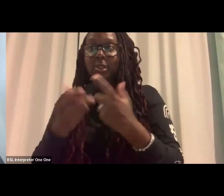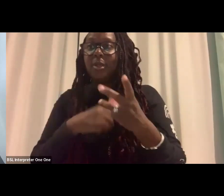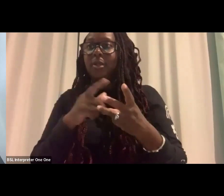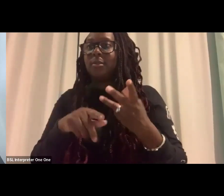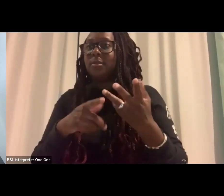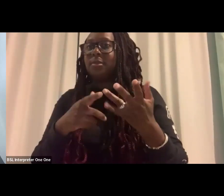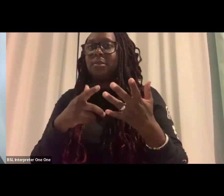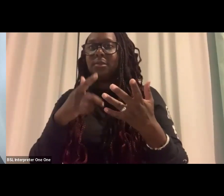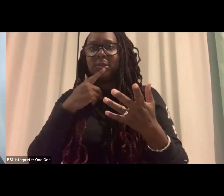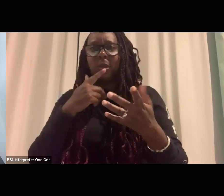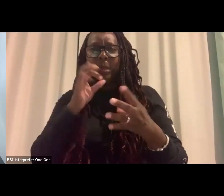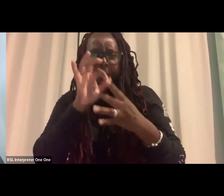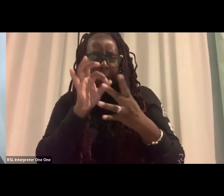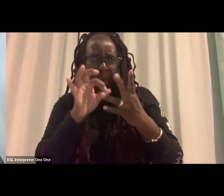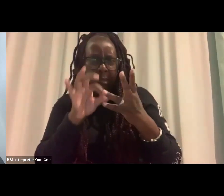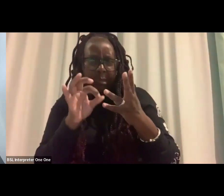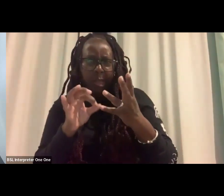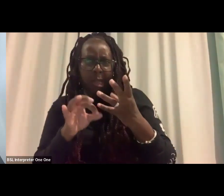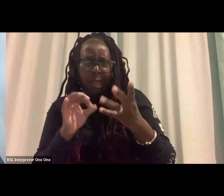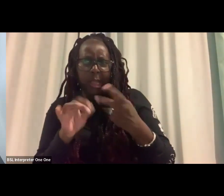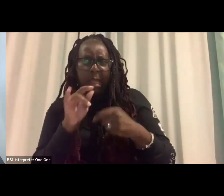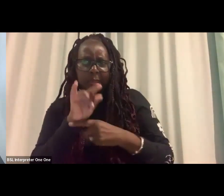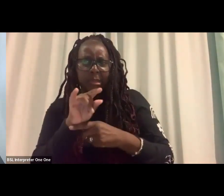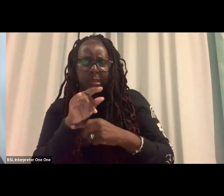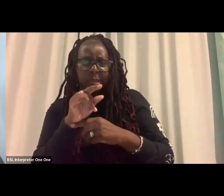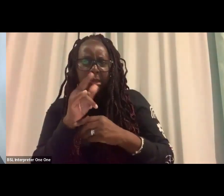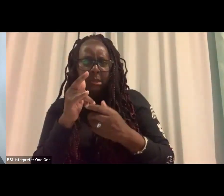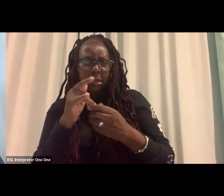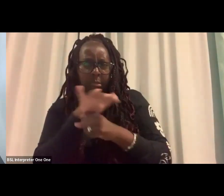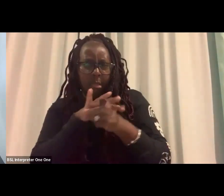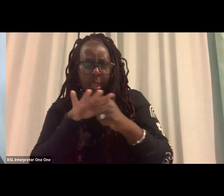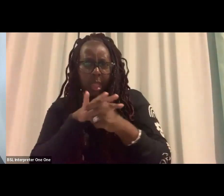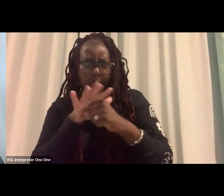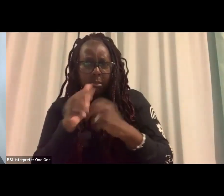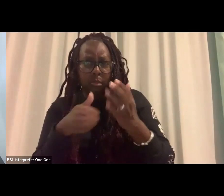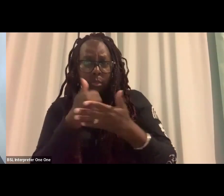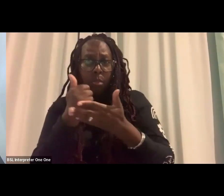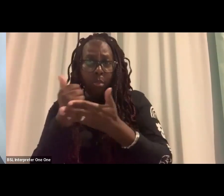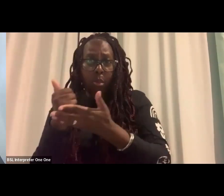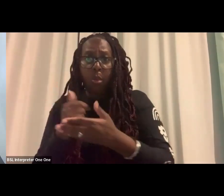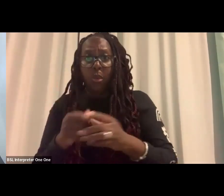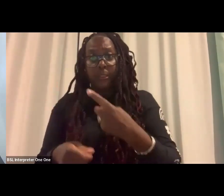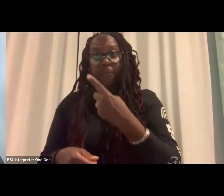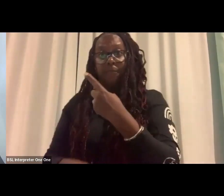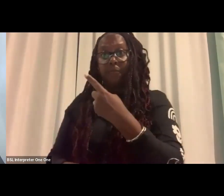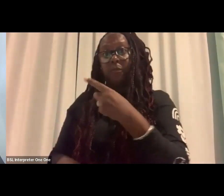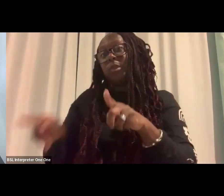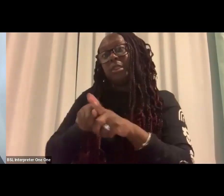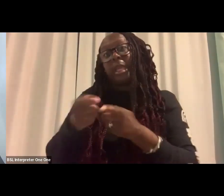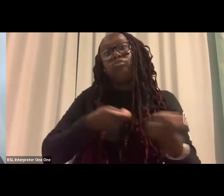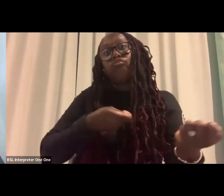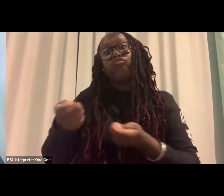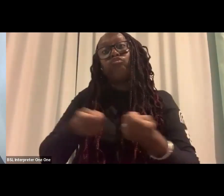benefits everyone, especially the marginalized. So this actually aligns with the distributive kind